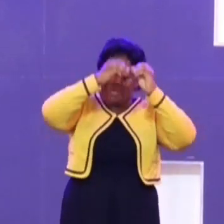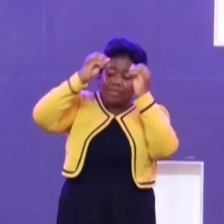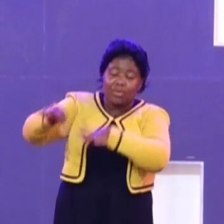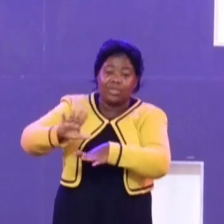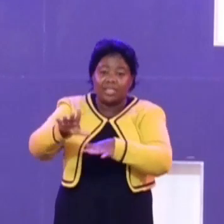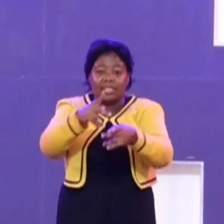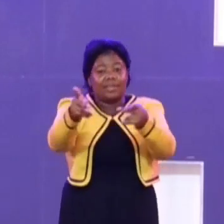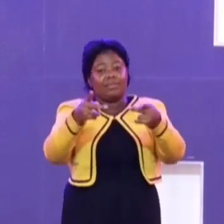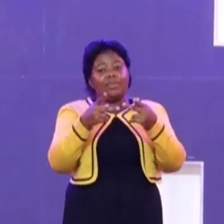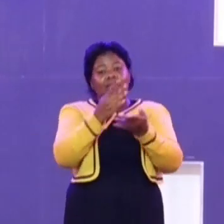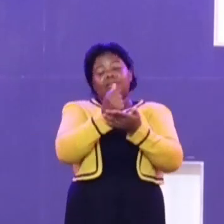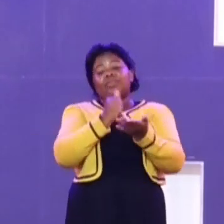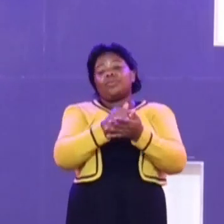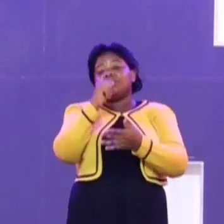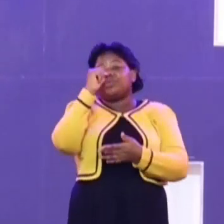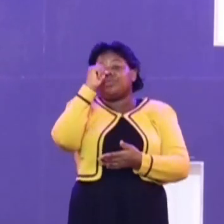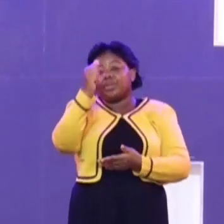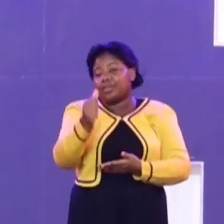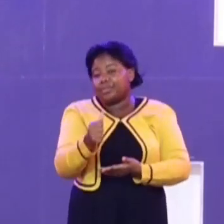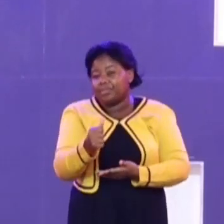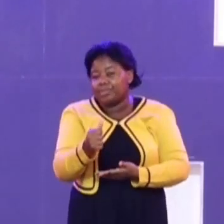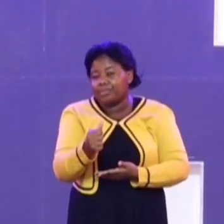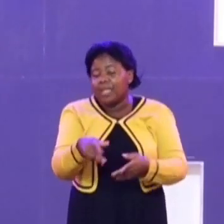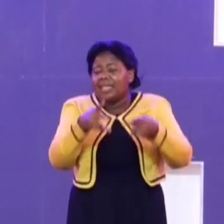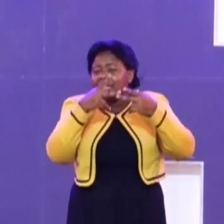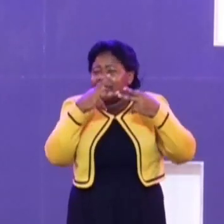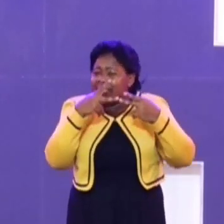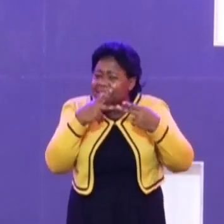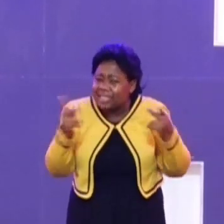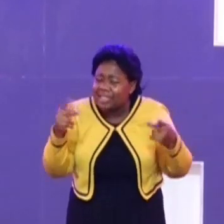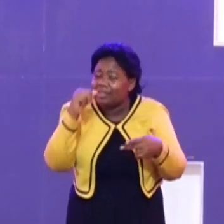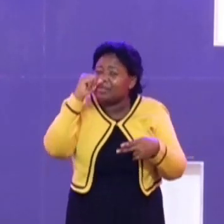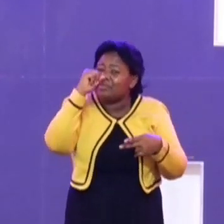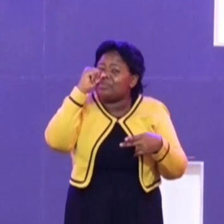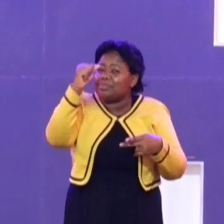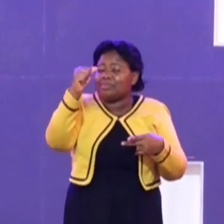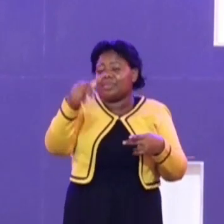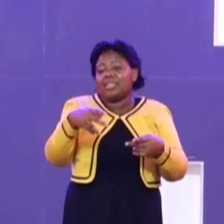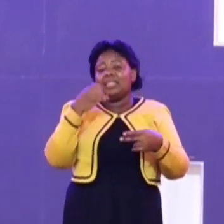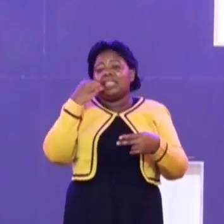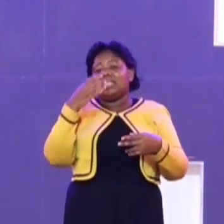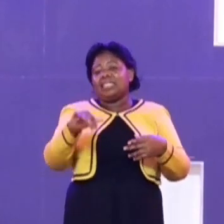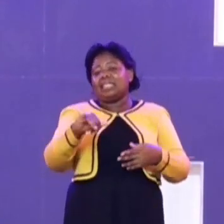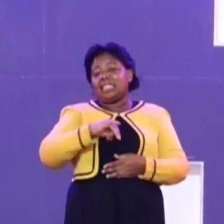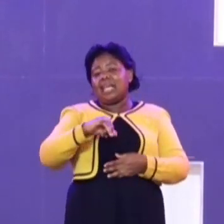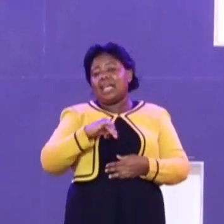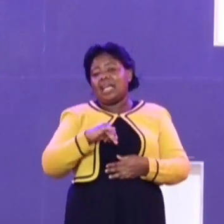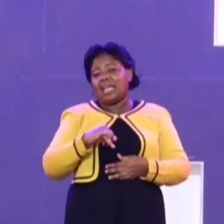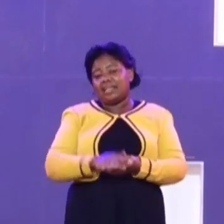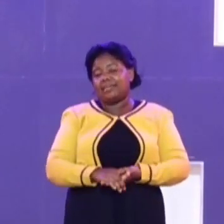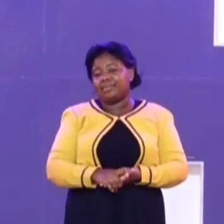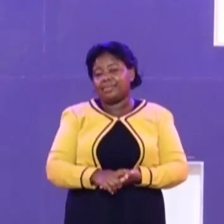Era sitani afire chifo chira malala. The beginning of pride is I. Entandikwa ya